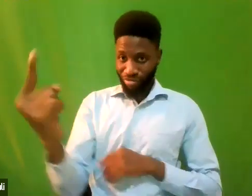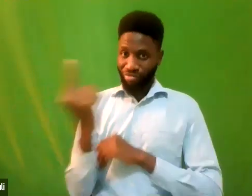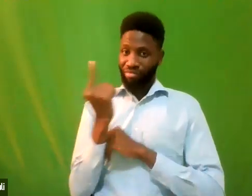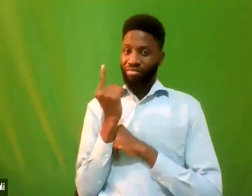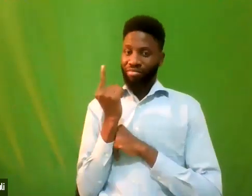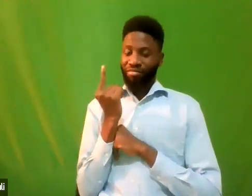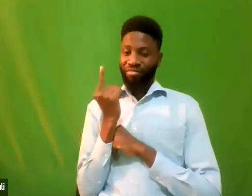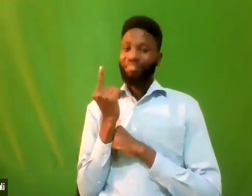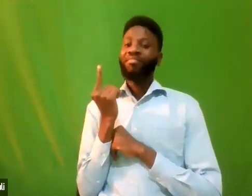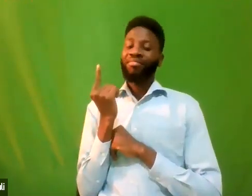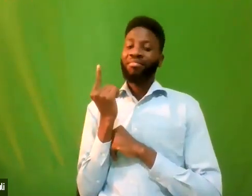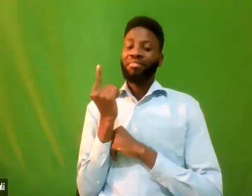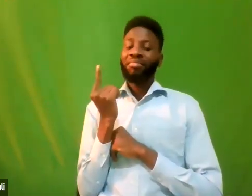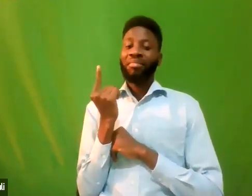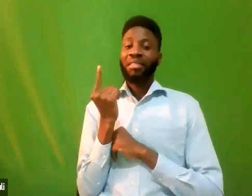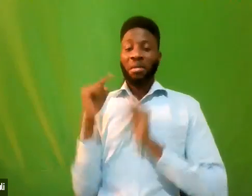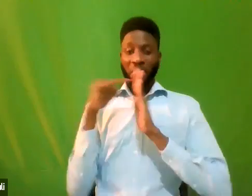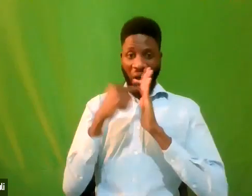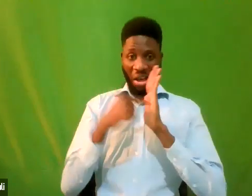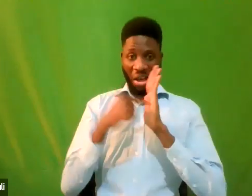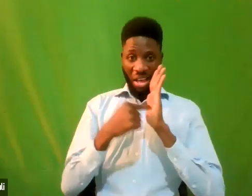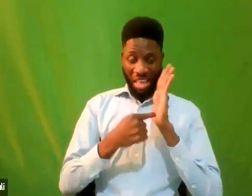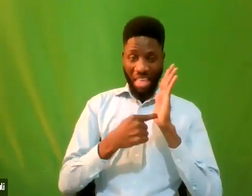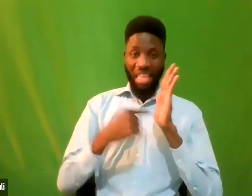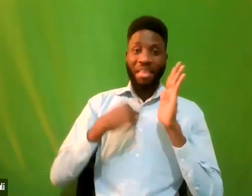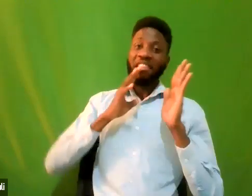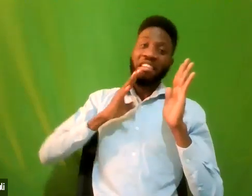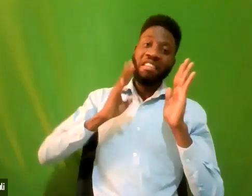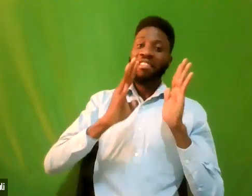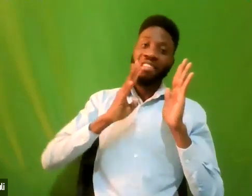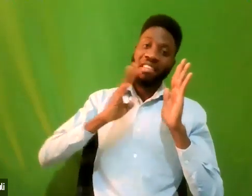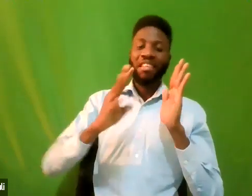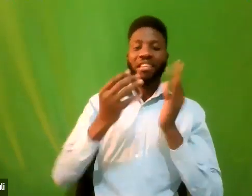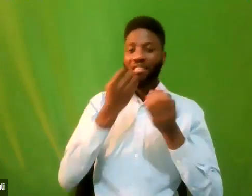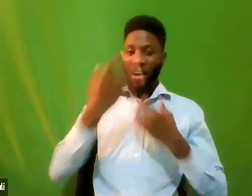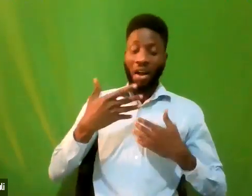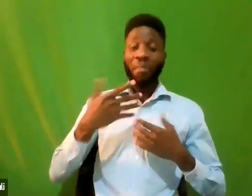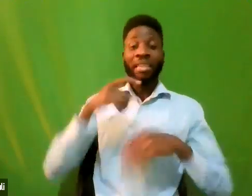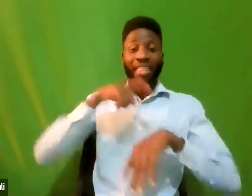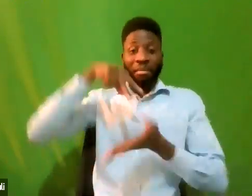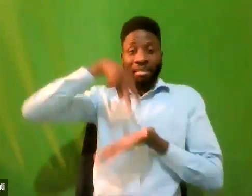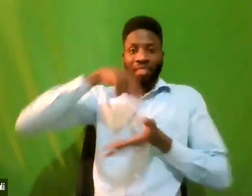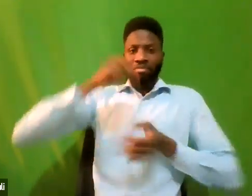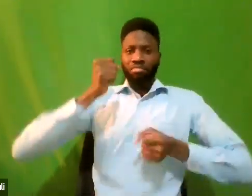and gave me the points that I should speak. When you get there, please say A, B, C, D. So I